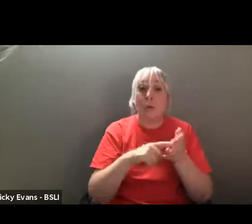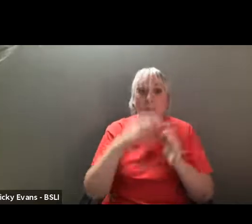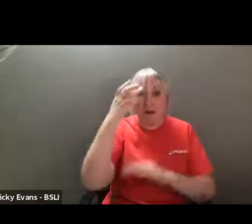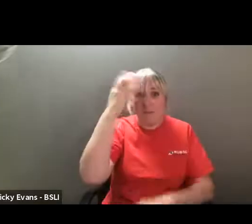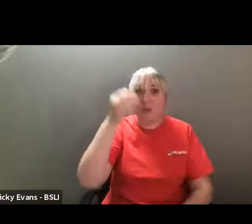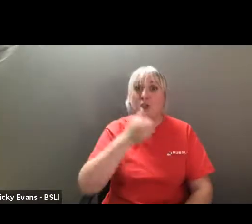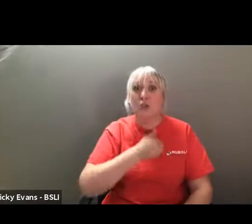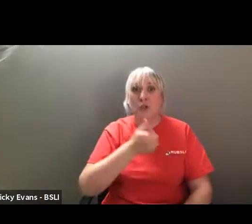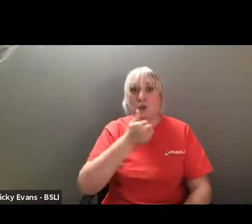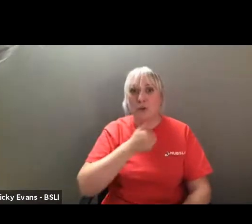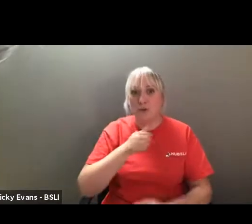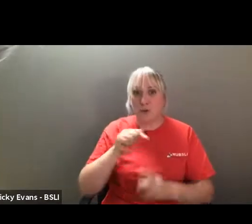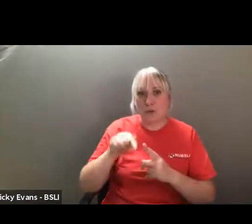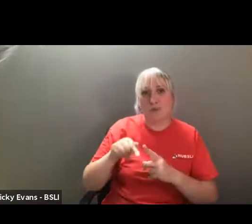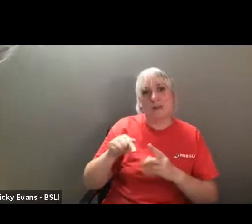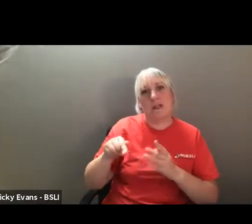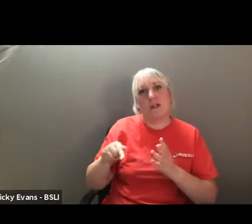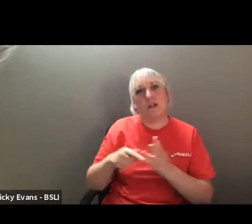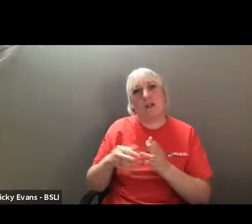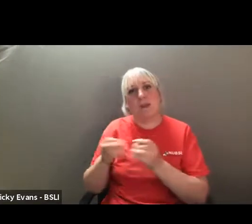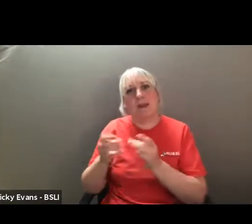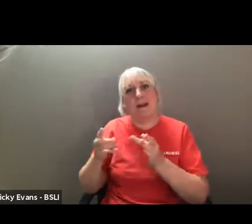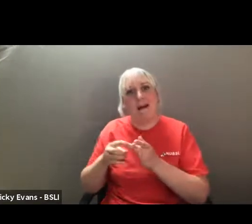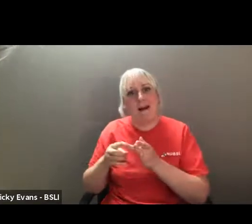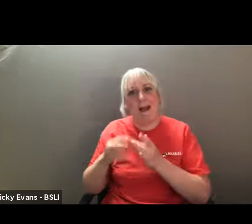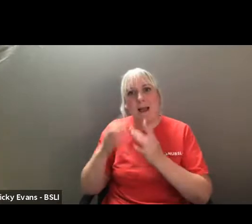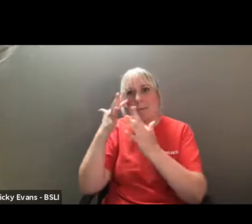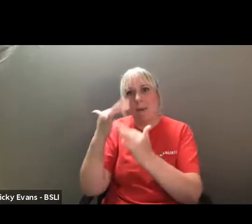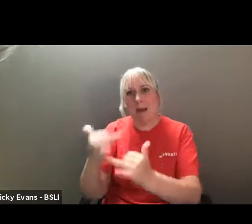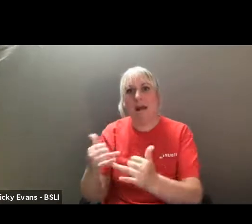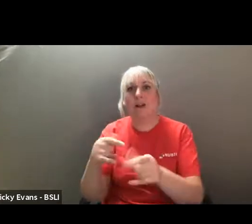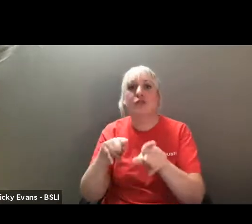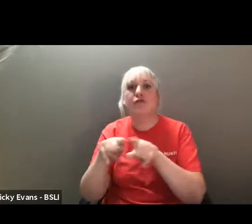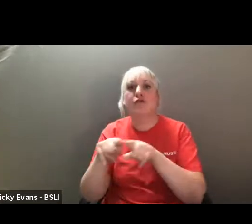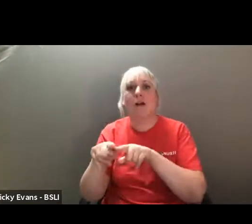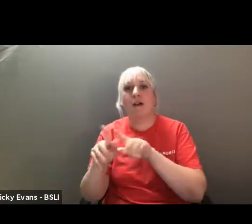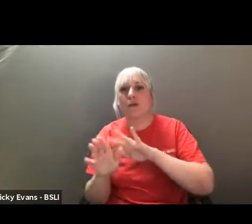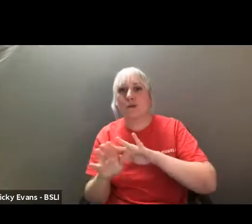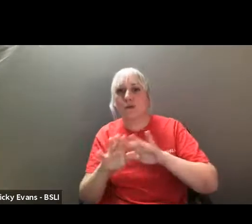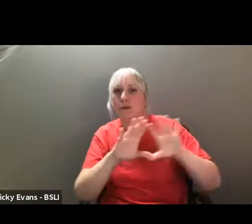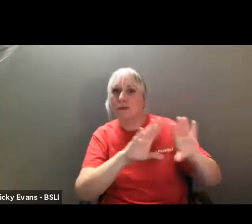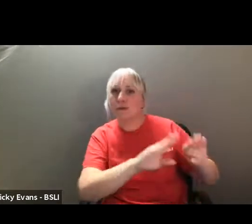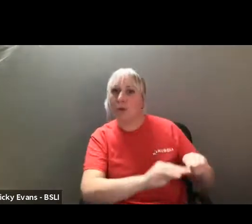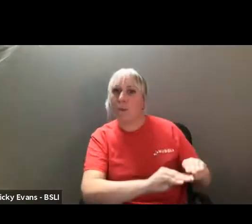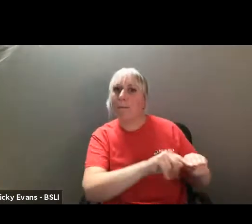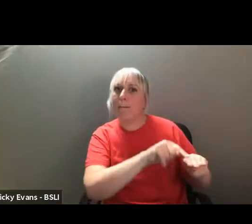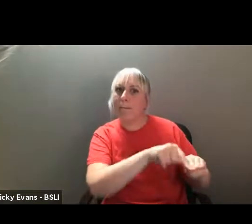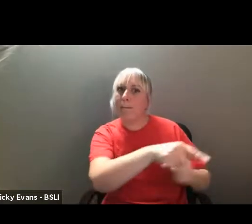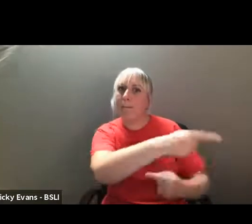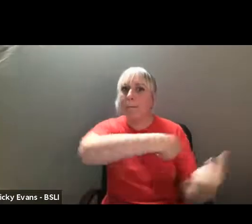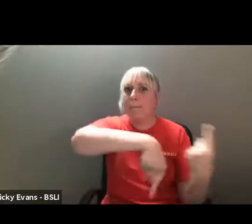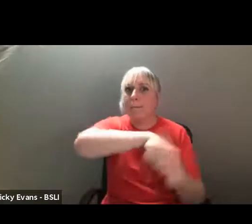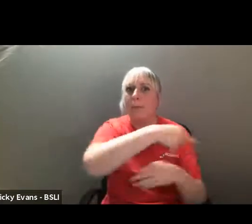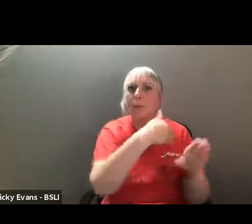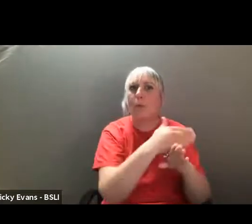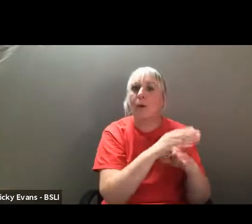to disorient and to disorganize forces within the working class who were trying to fight for higher